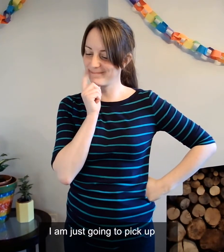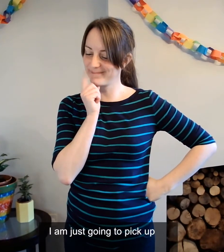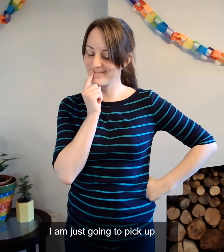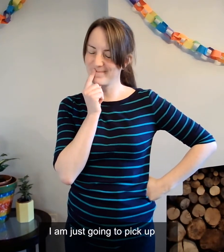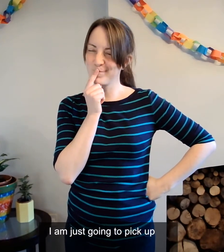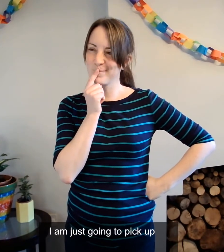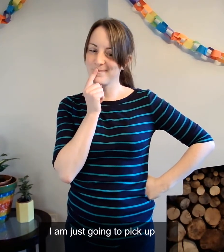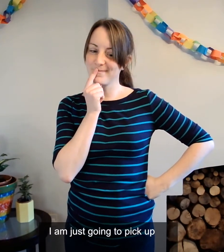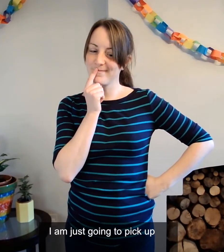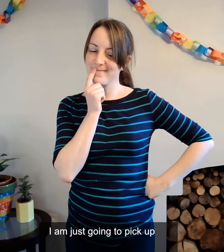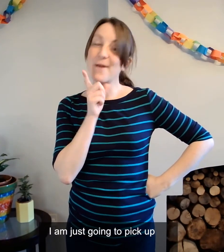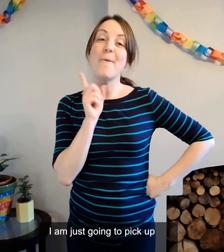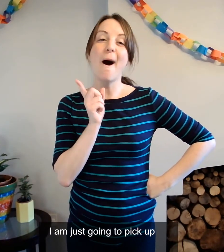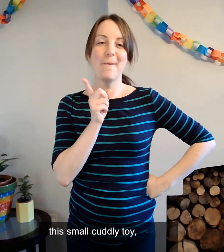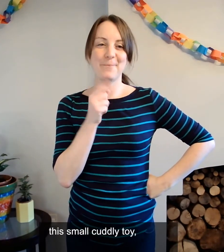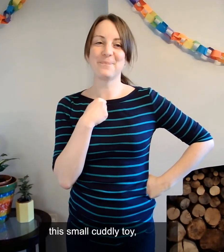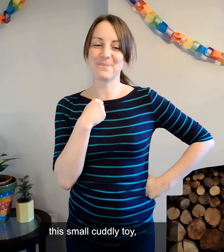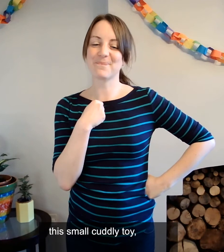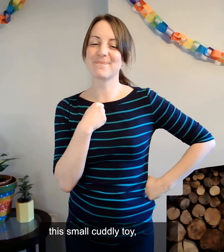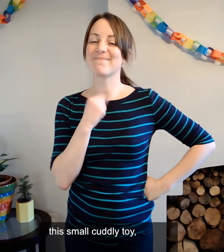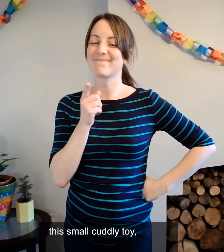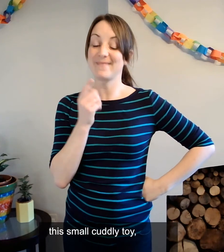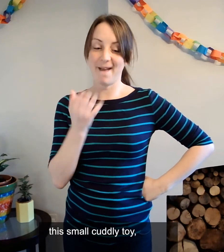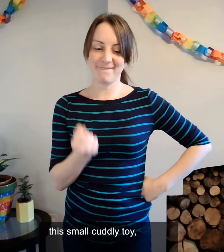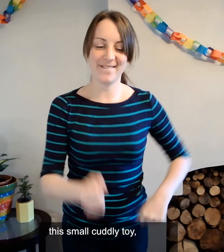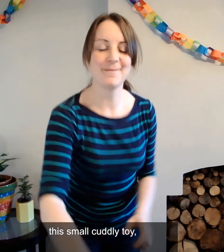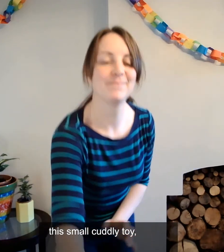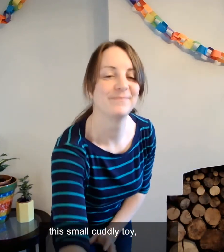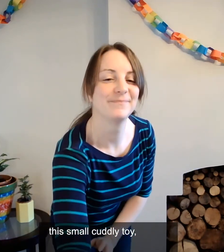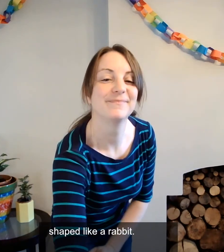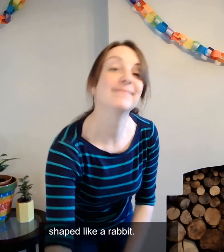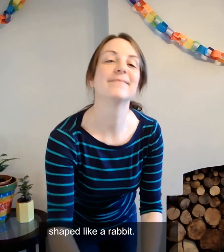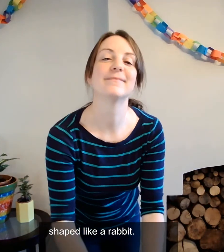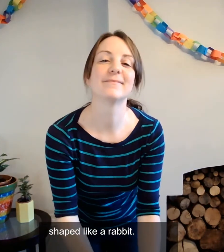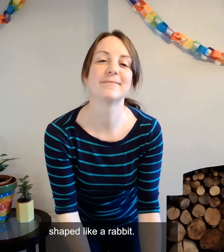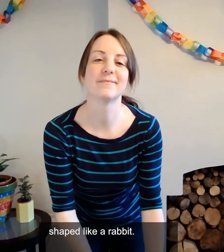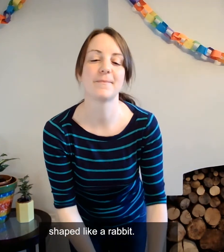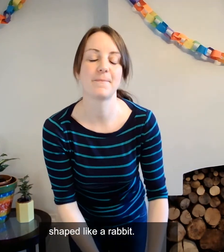I am just going to pick up this small cuddly toy shaped like a rabbit.